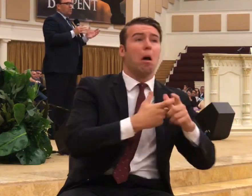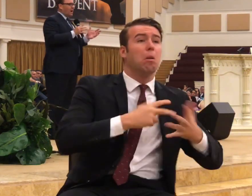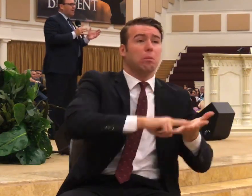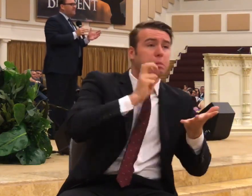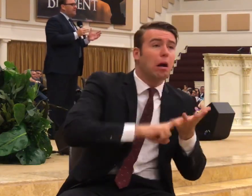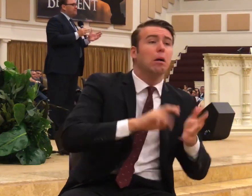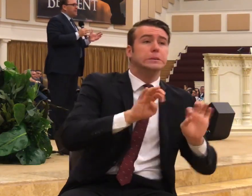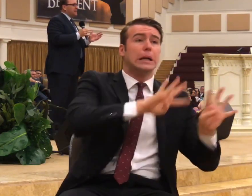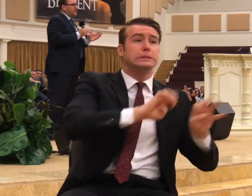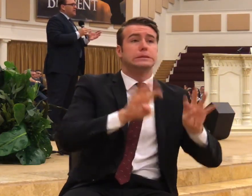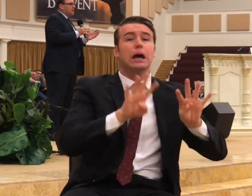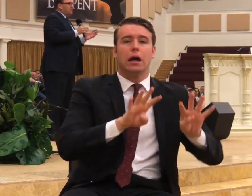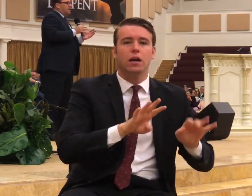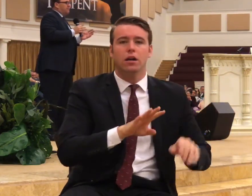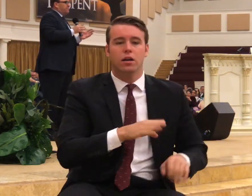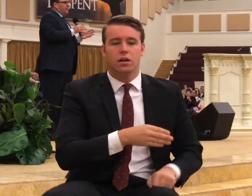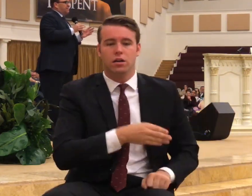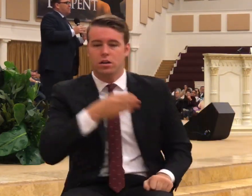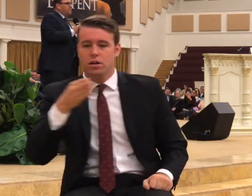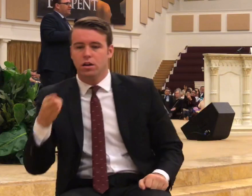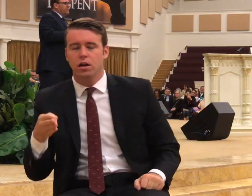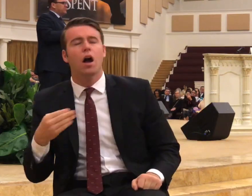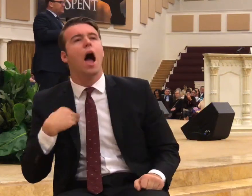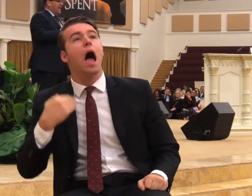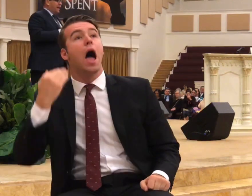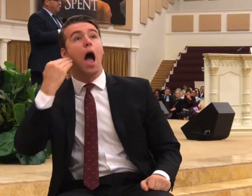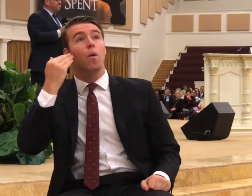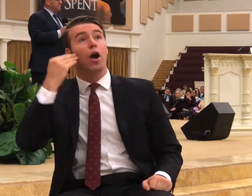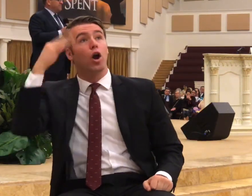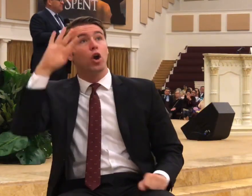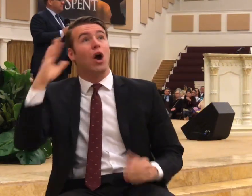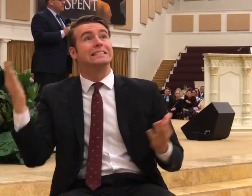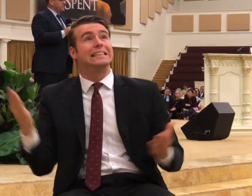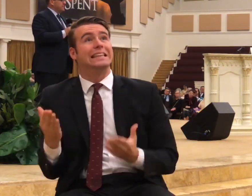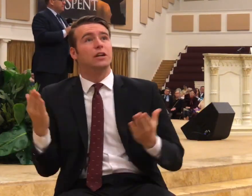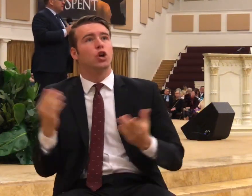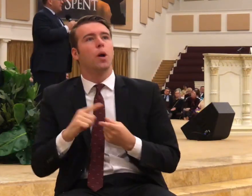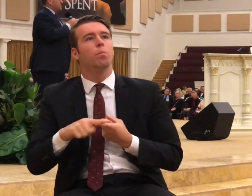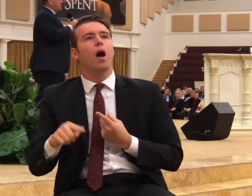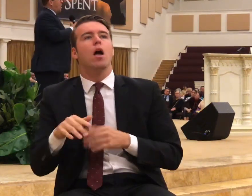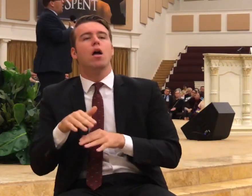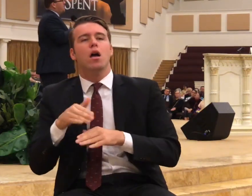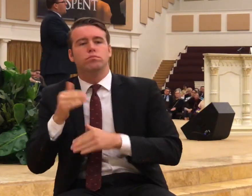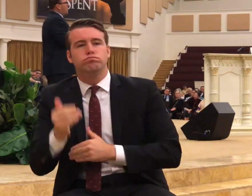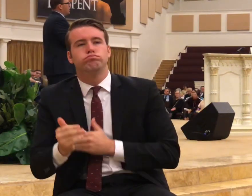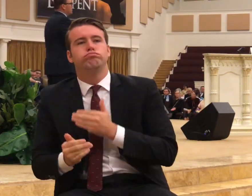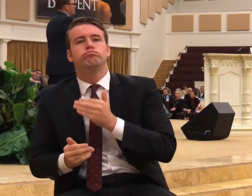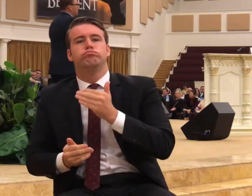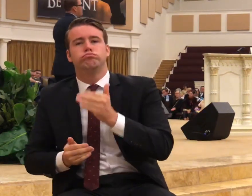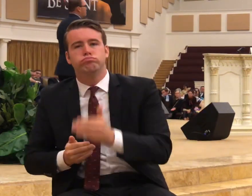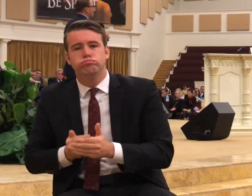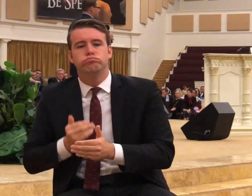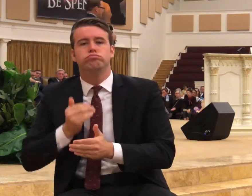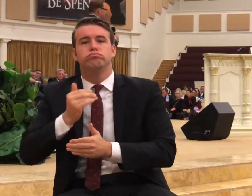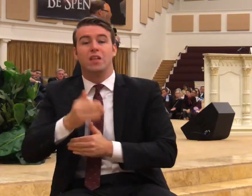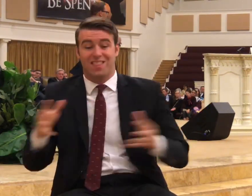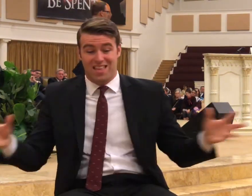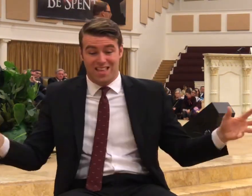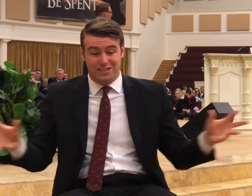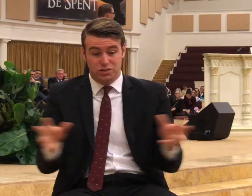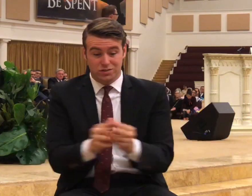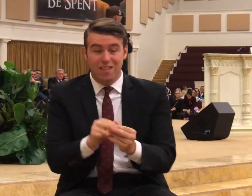I'm not real aware of it, but I'm moving through time. It's all part of